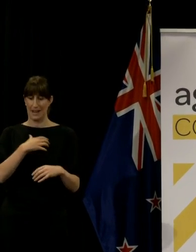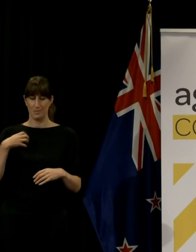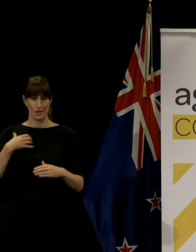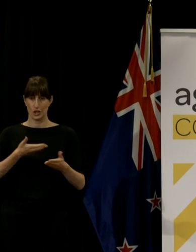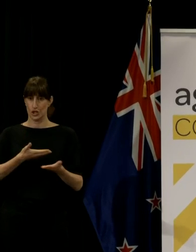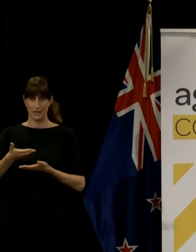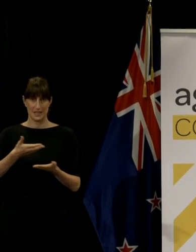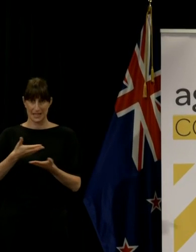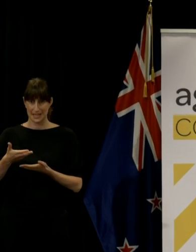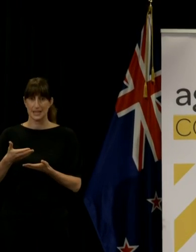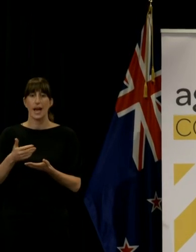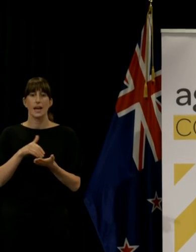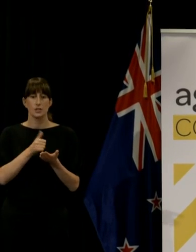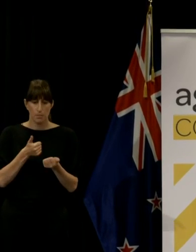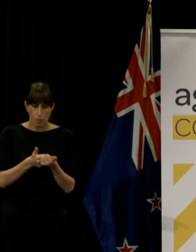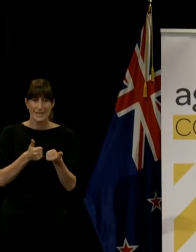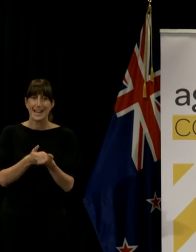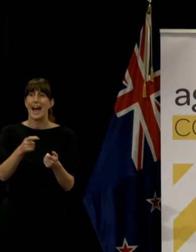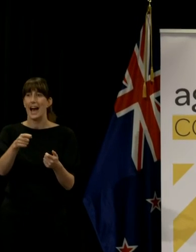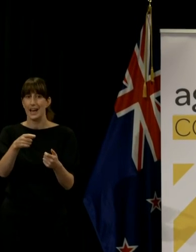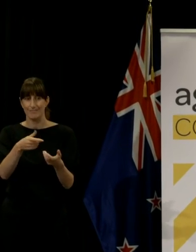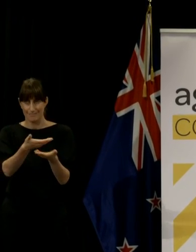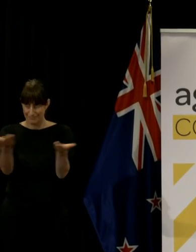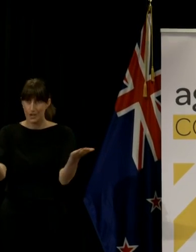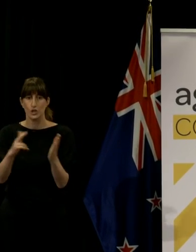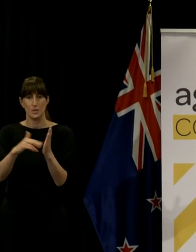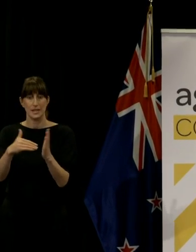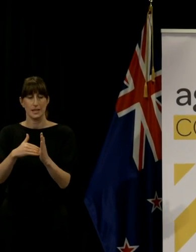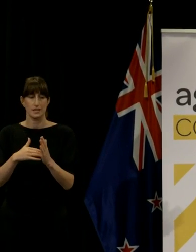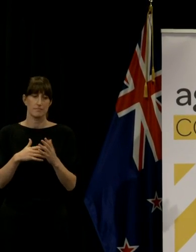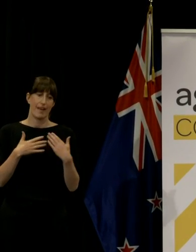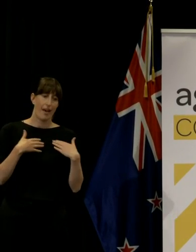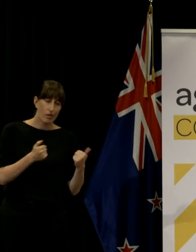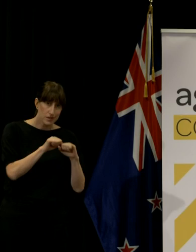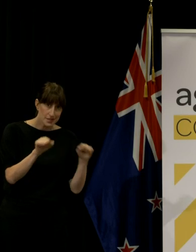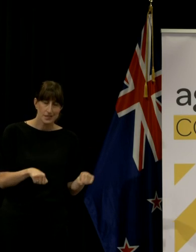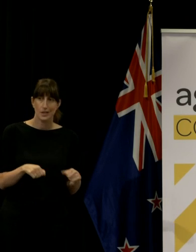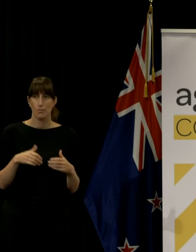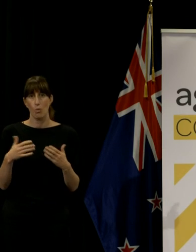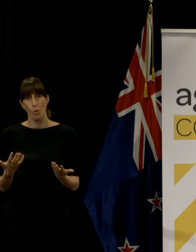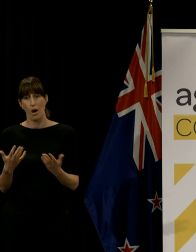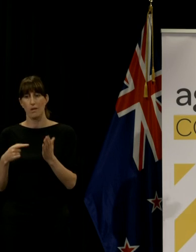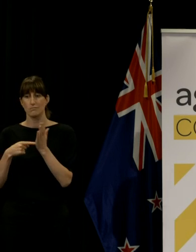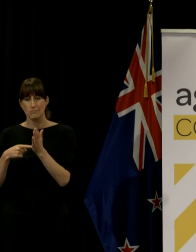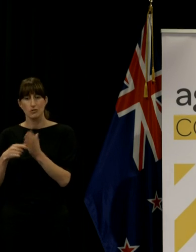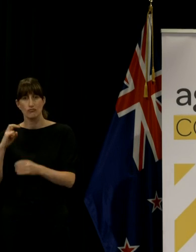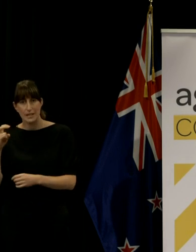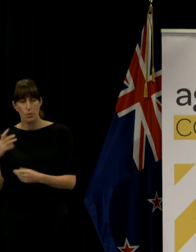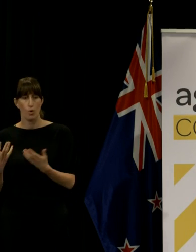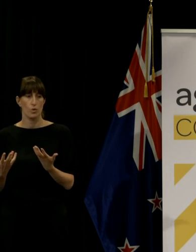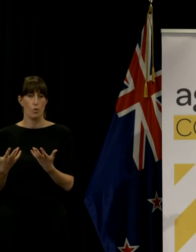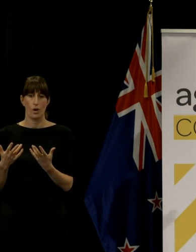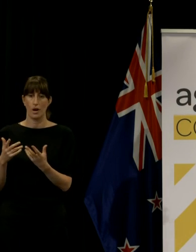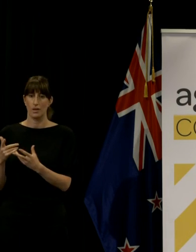important role in supporting other New Zealanders through this time. And whether that's in the health system, whether that's in transport, whether it's